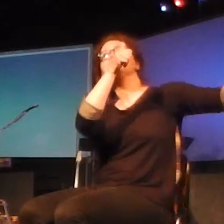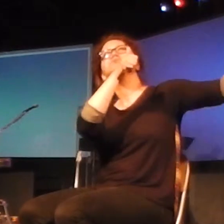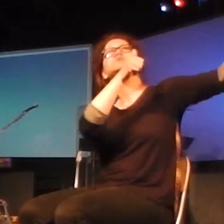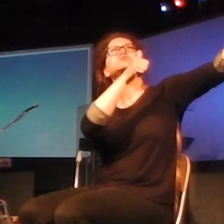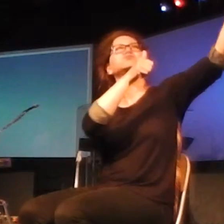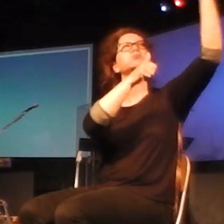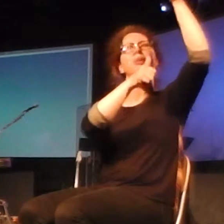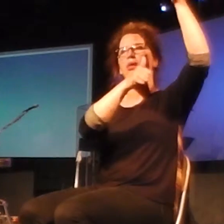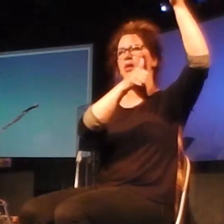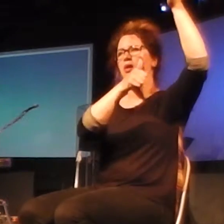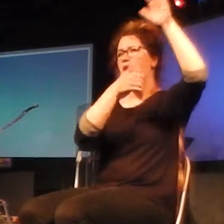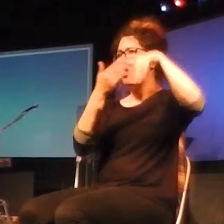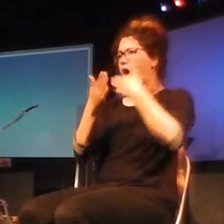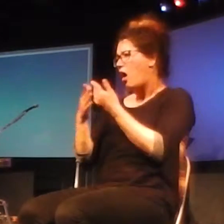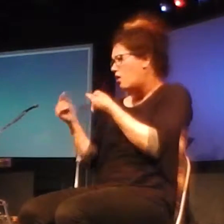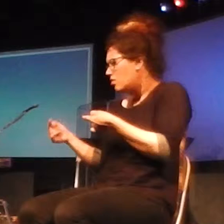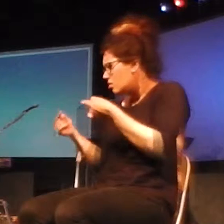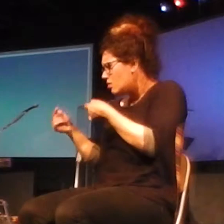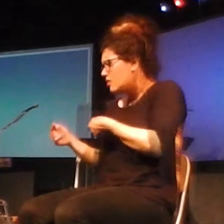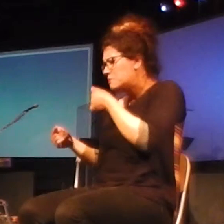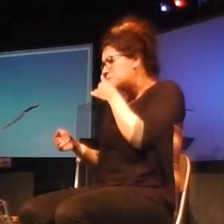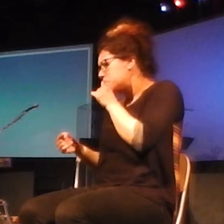or exile you will ever endure.